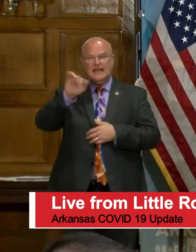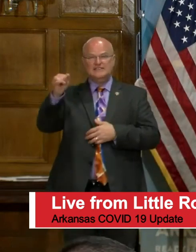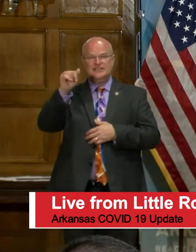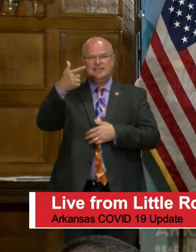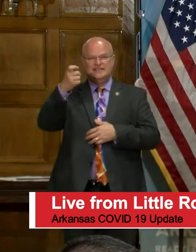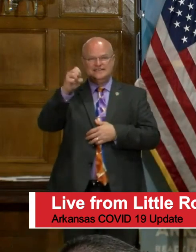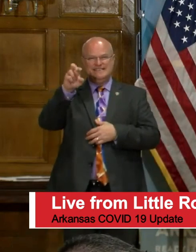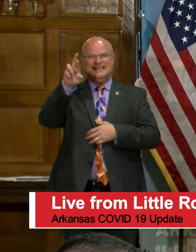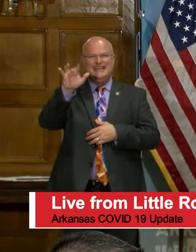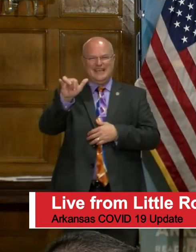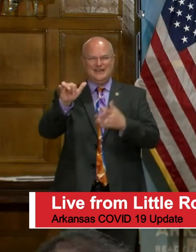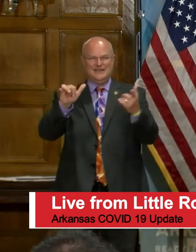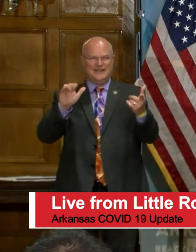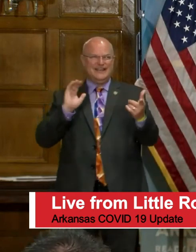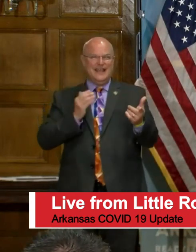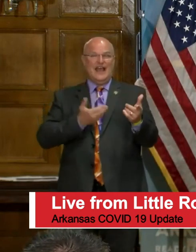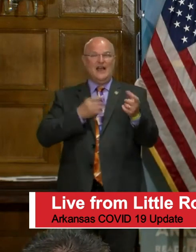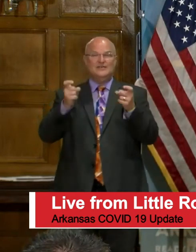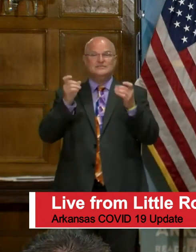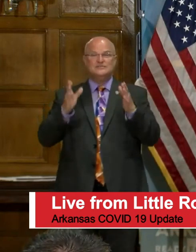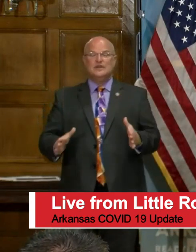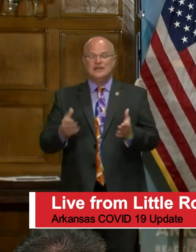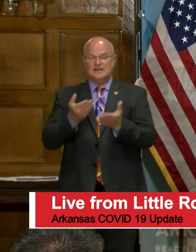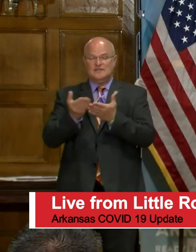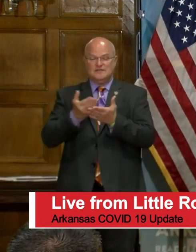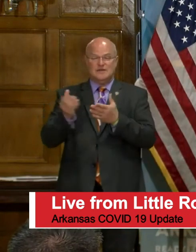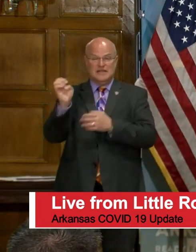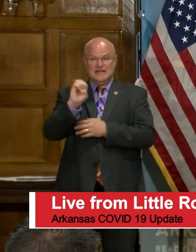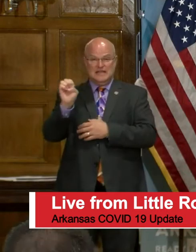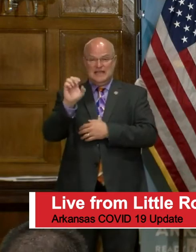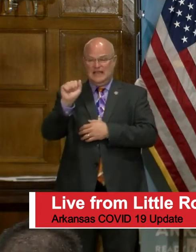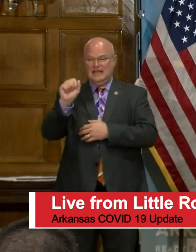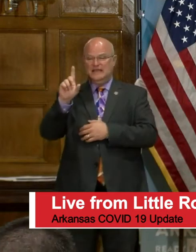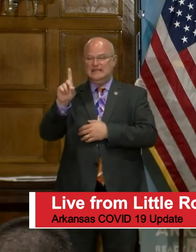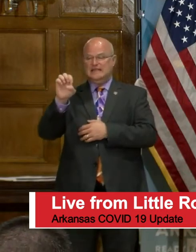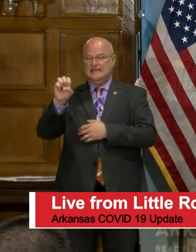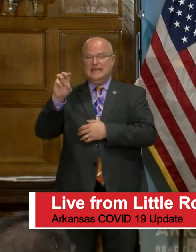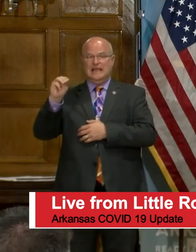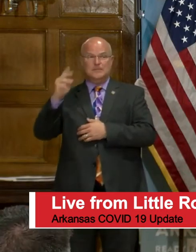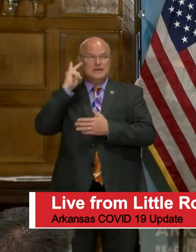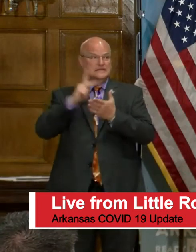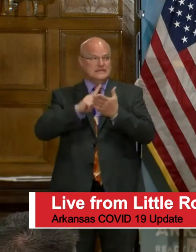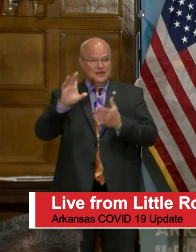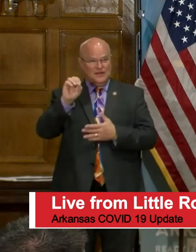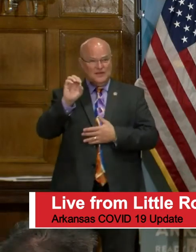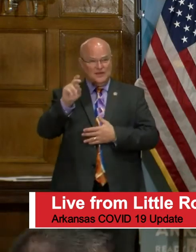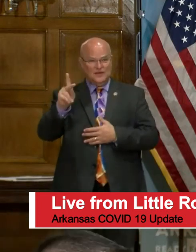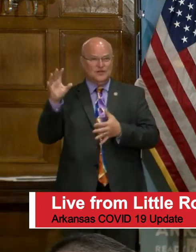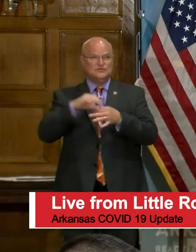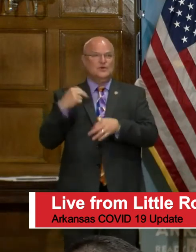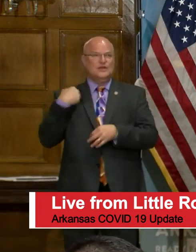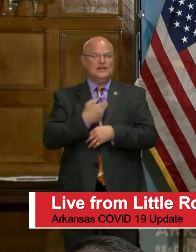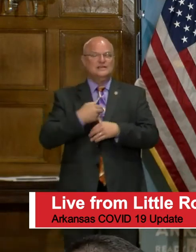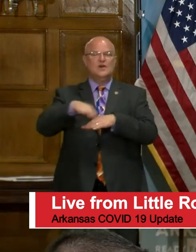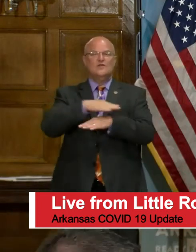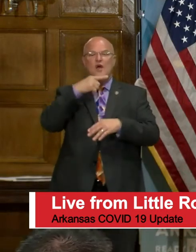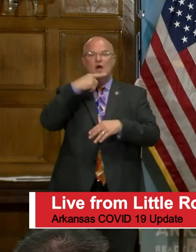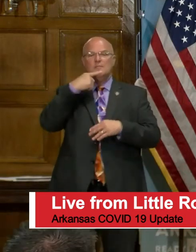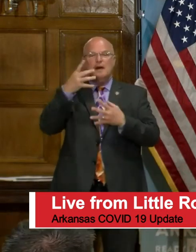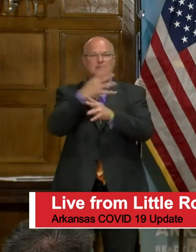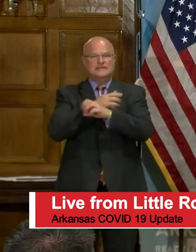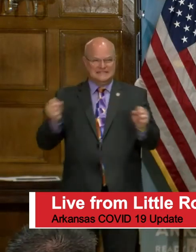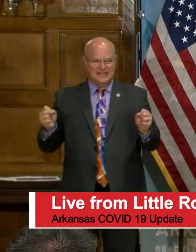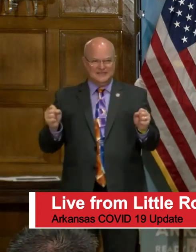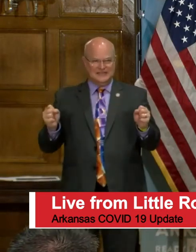A.J. Gary, our Director of Emergency Management, and Secretary Cook has joined us, who is over public safety,